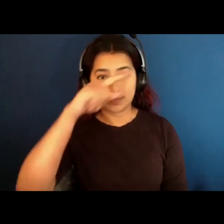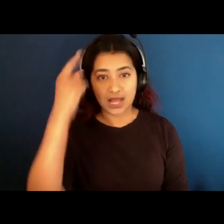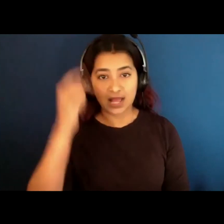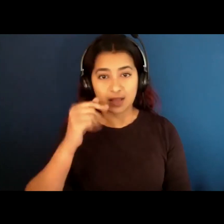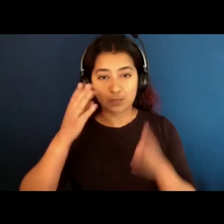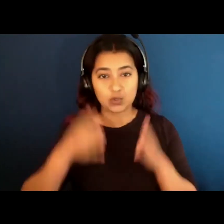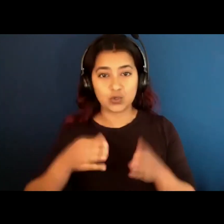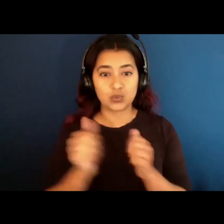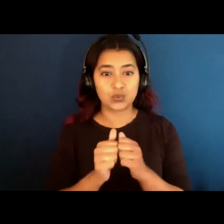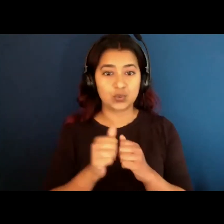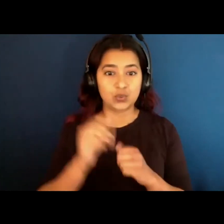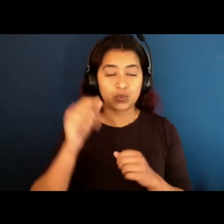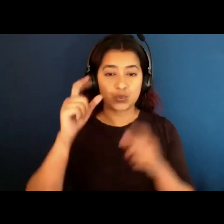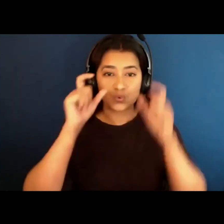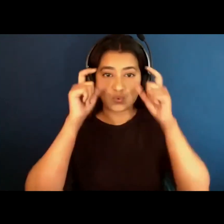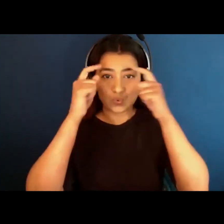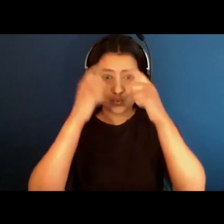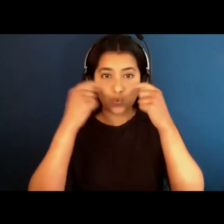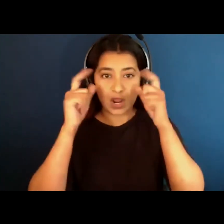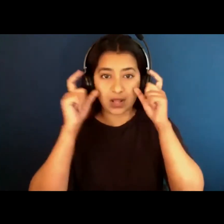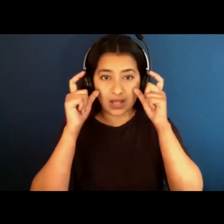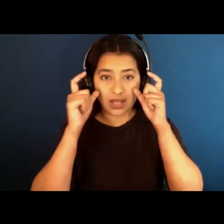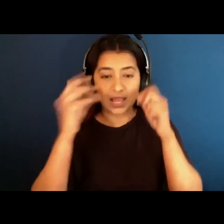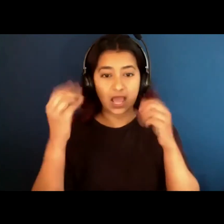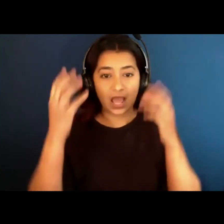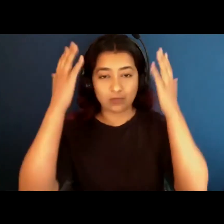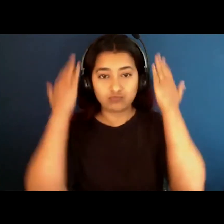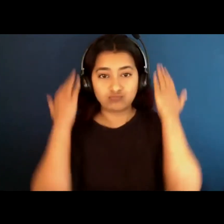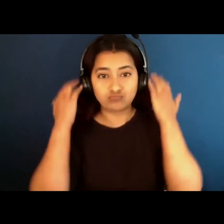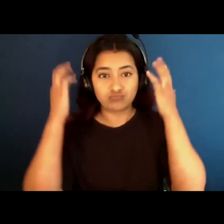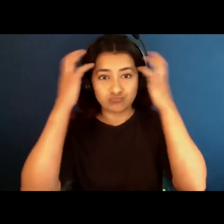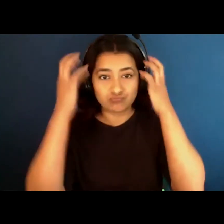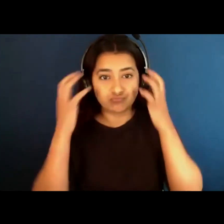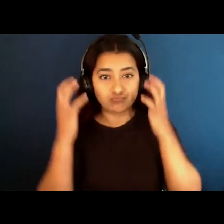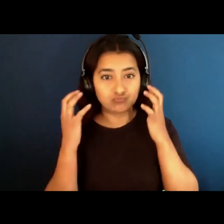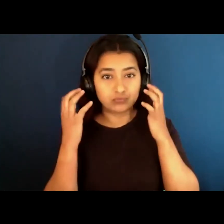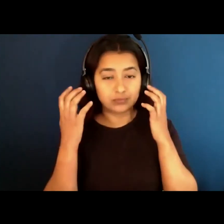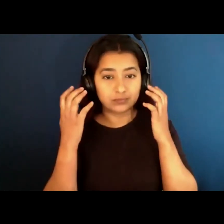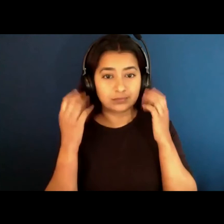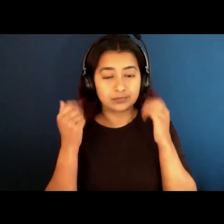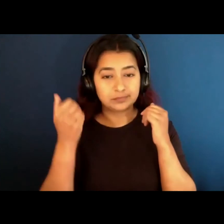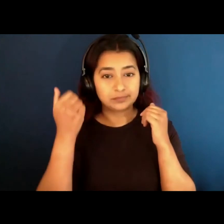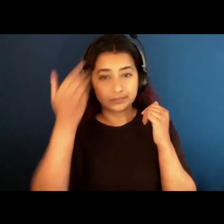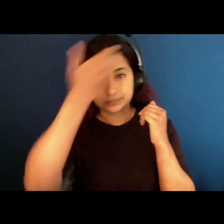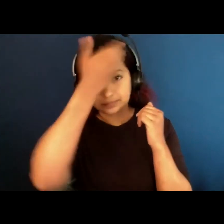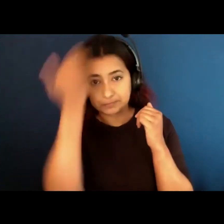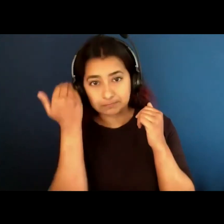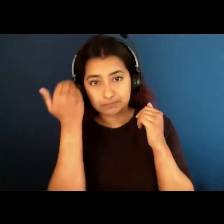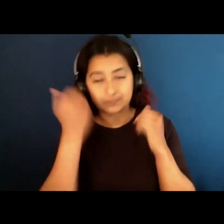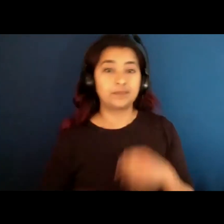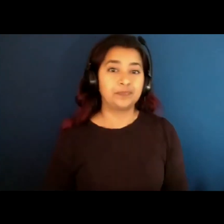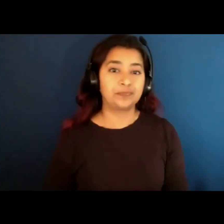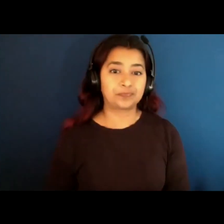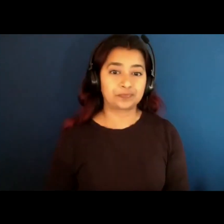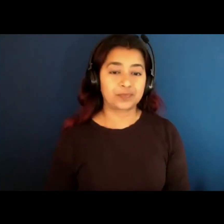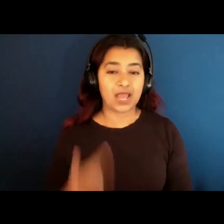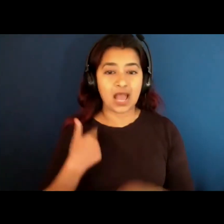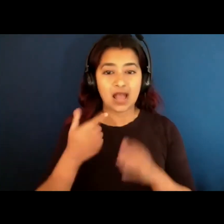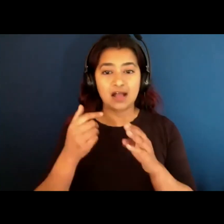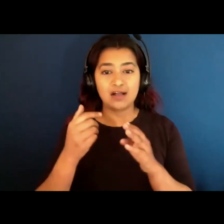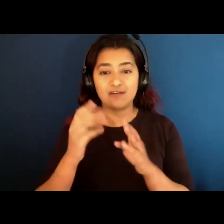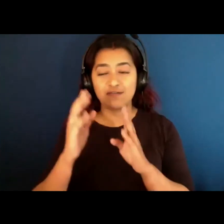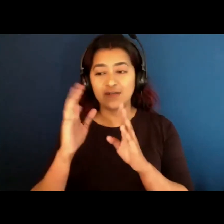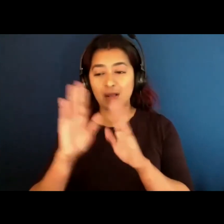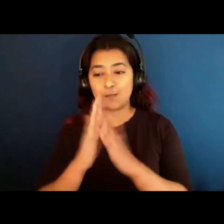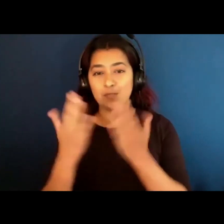round eyeglasses and short curly hair parted to the side. There's a bookshelf in the corner behind me,